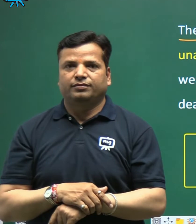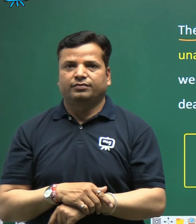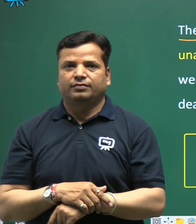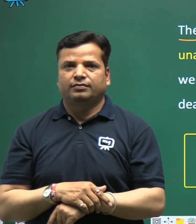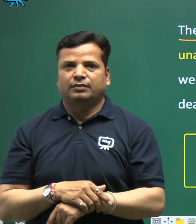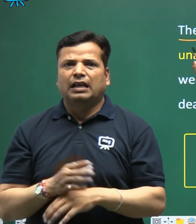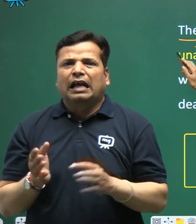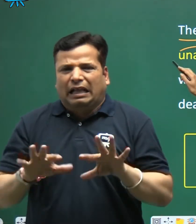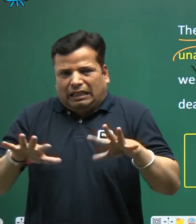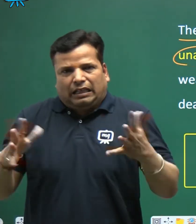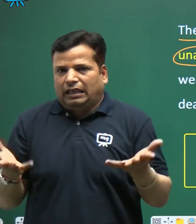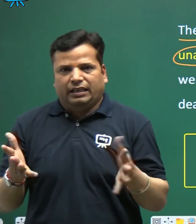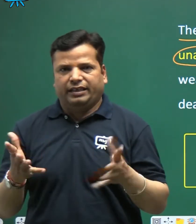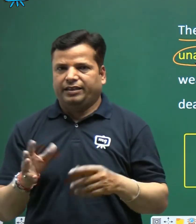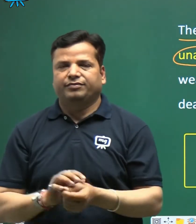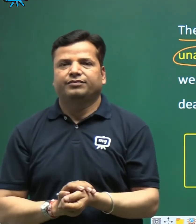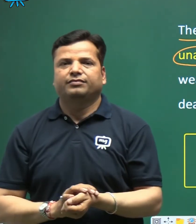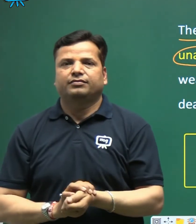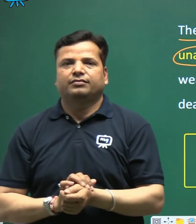unable